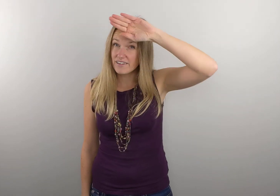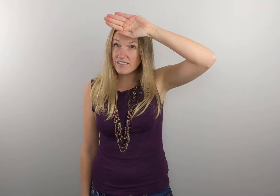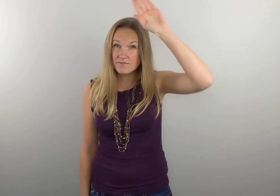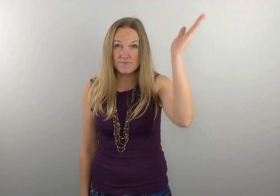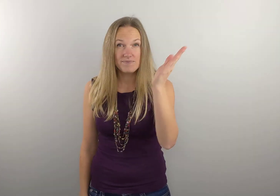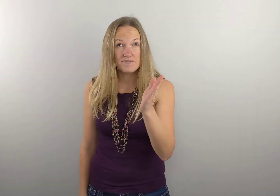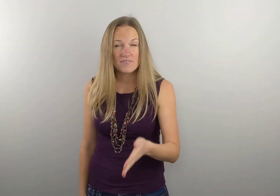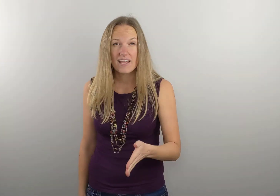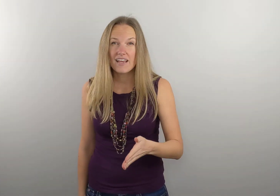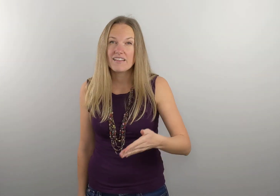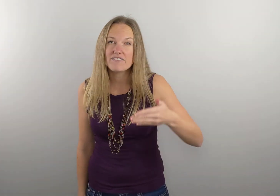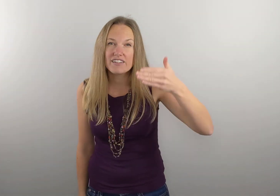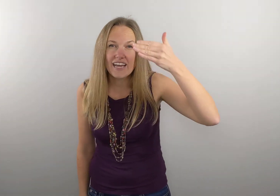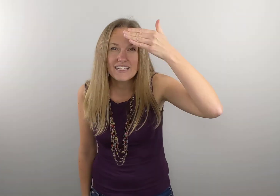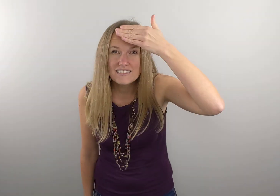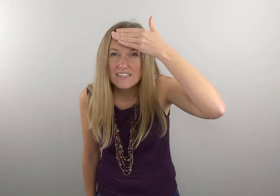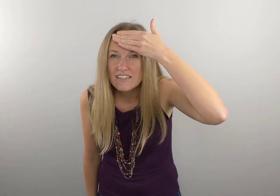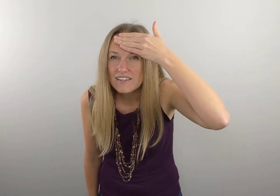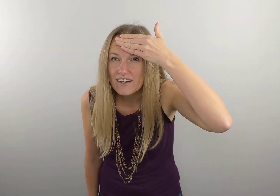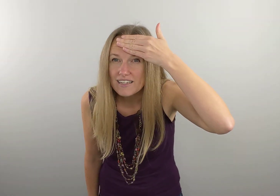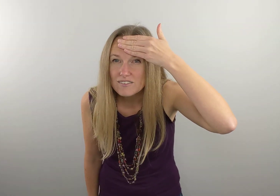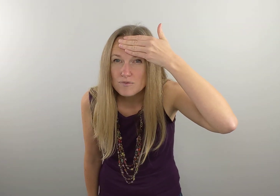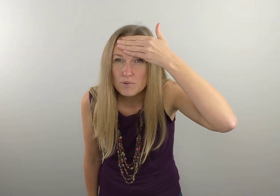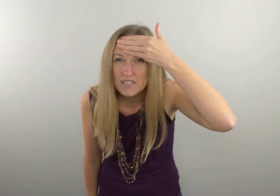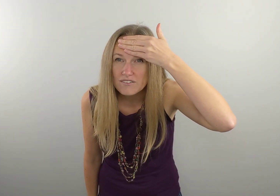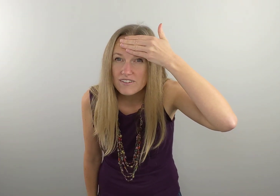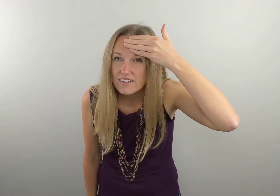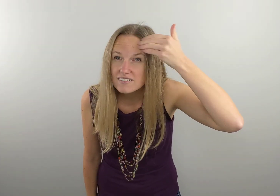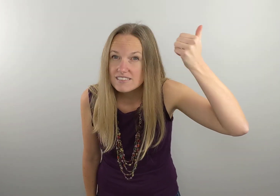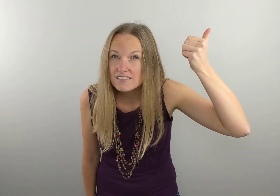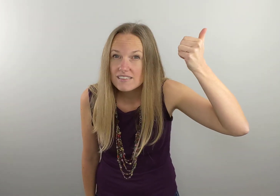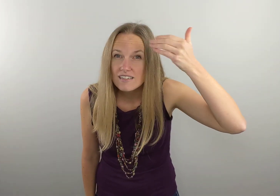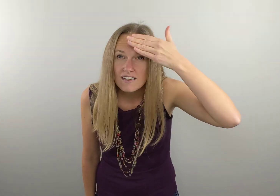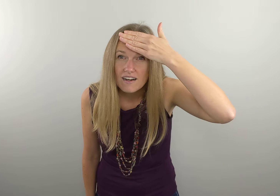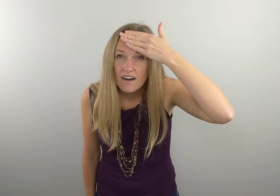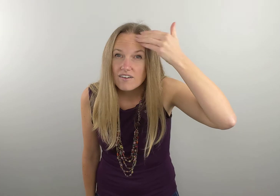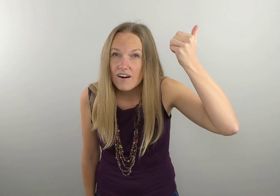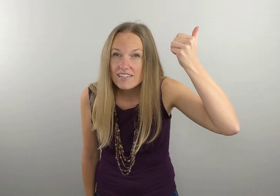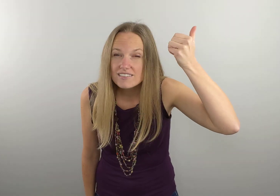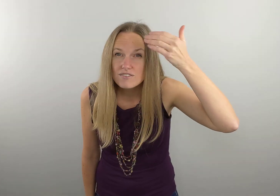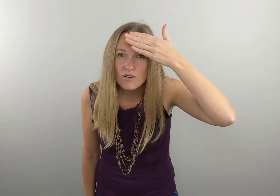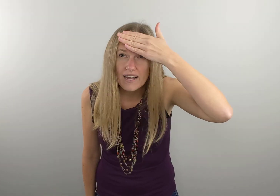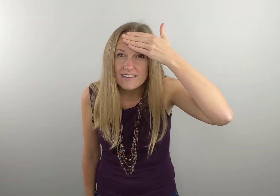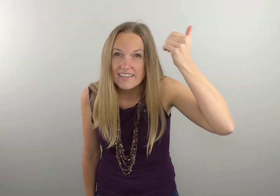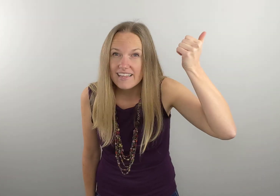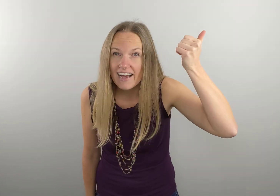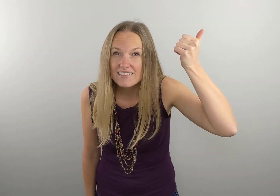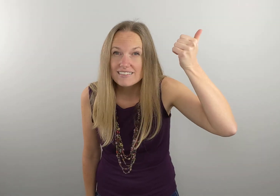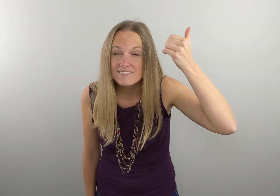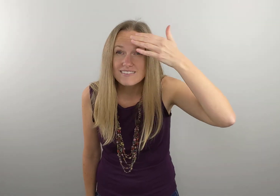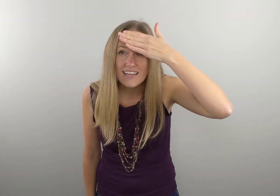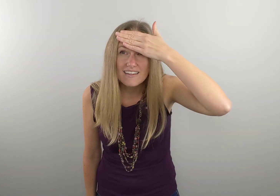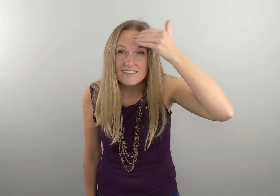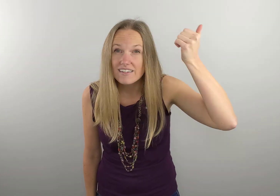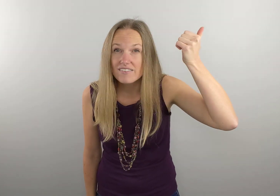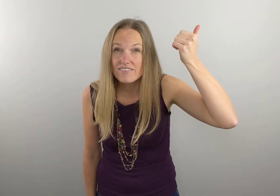never, and then forget. You kind of bring your fingers across your forehead like that. Okay, I'll never